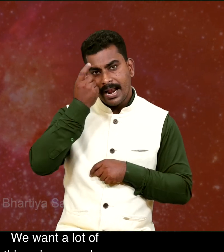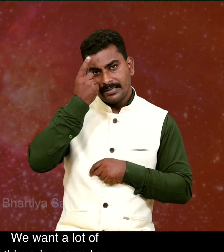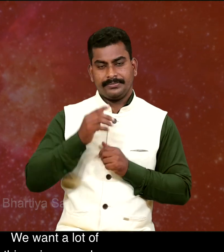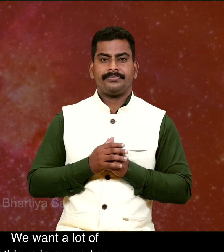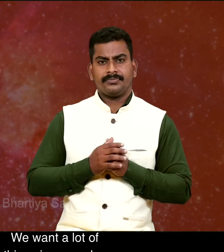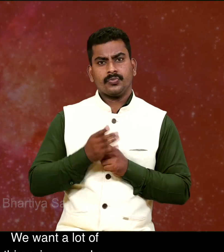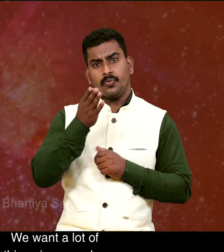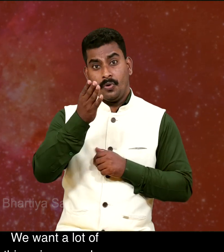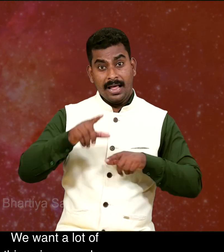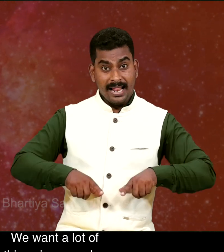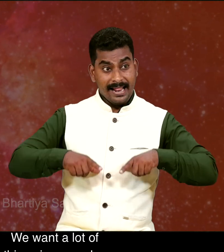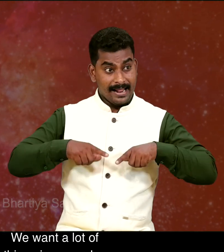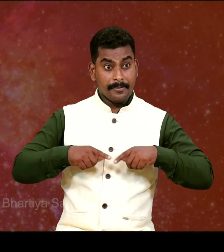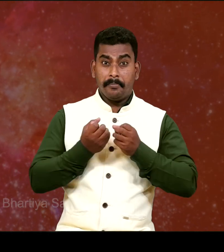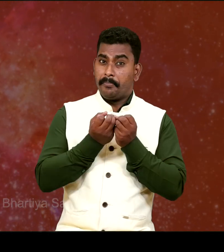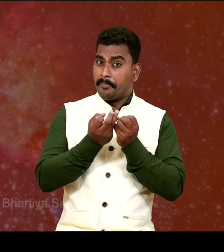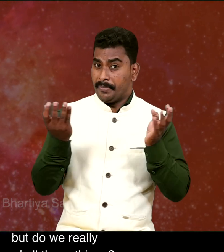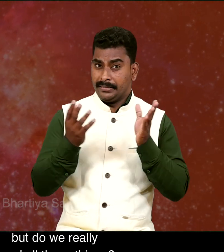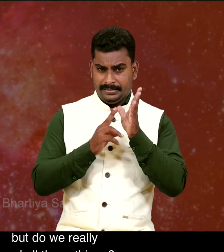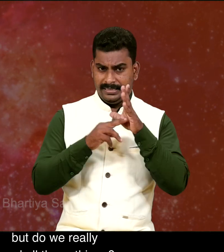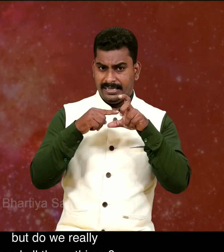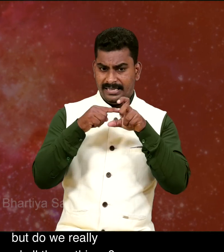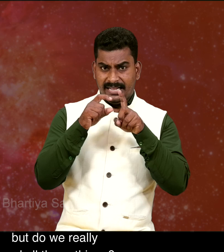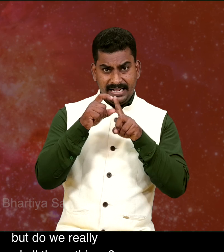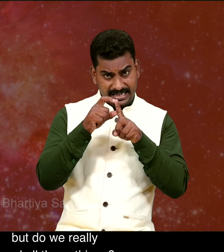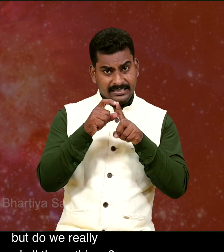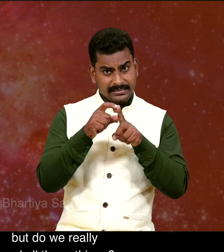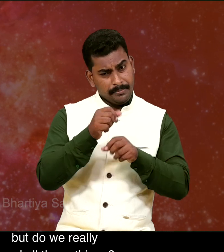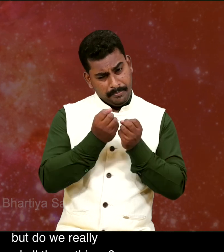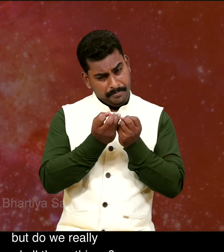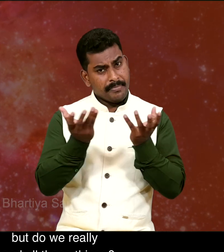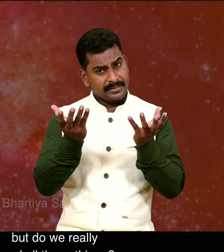day. But do we really need all those things?